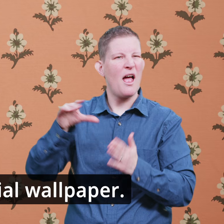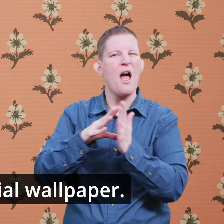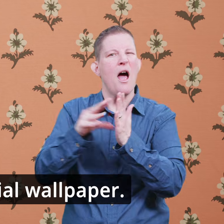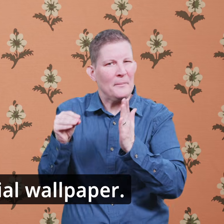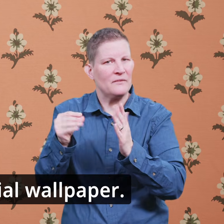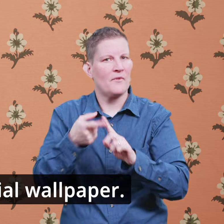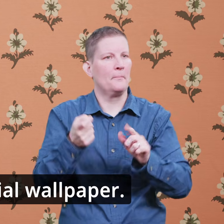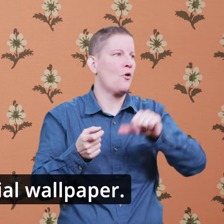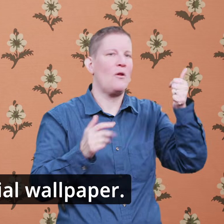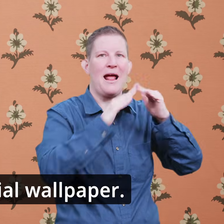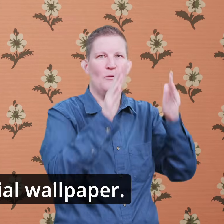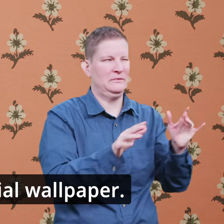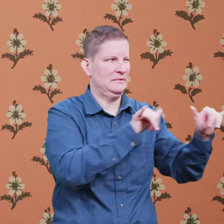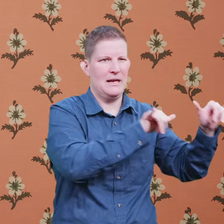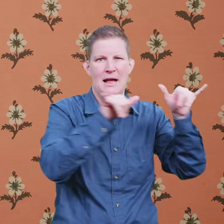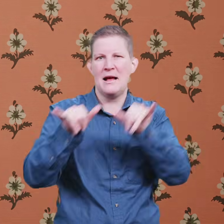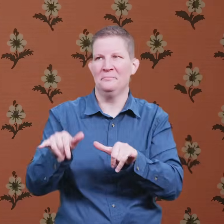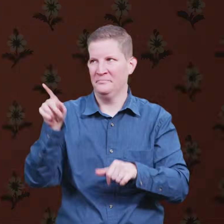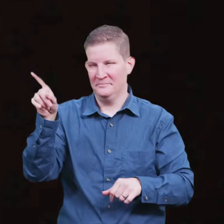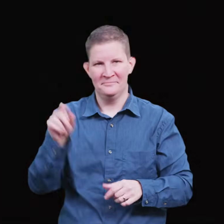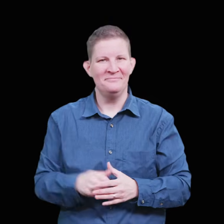is an exact copy of a colonial wallpaper.